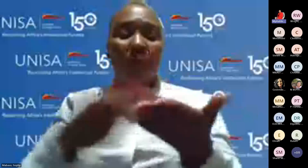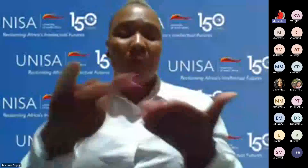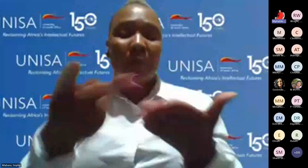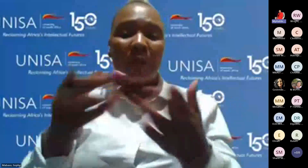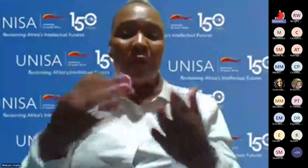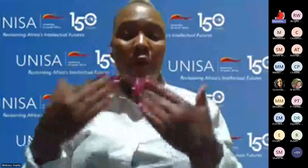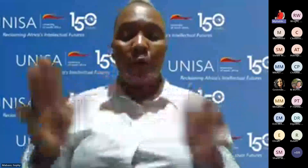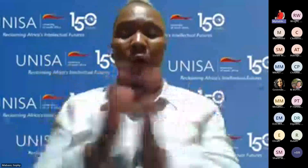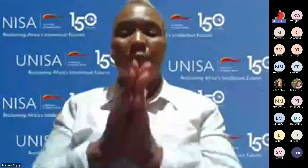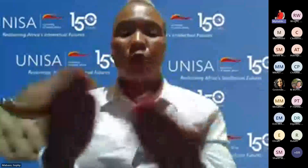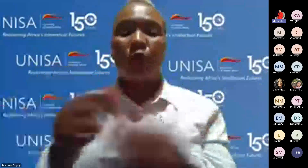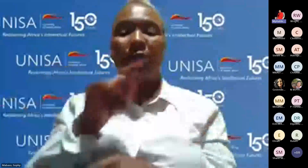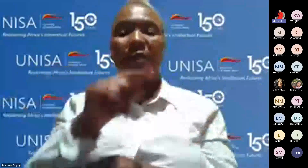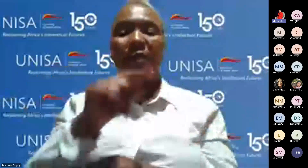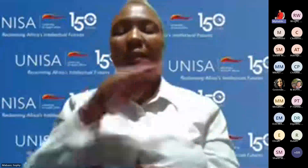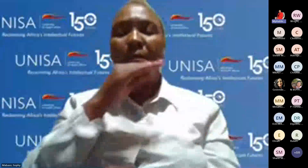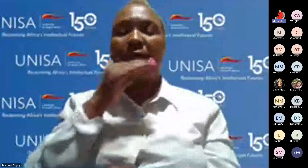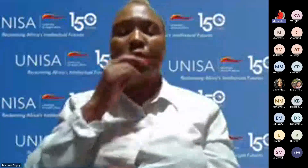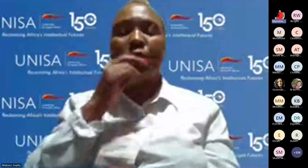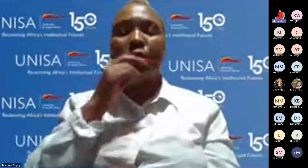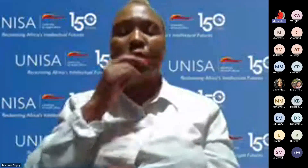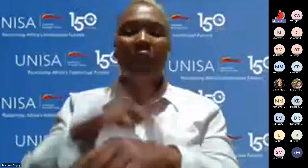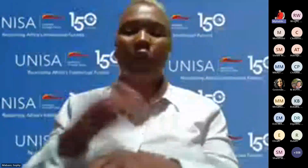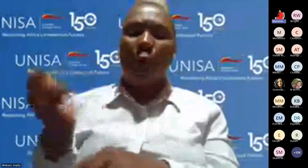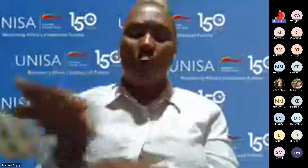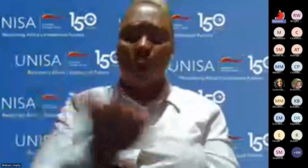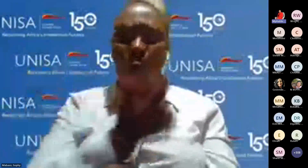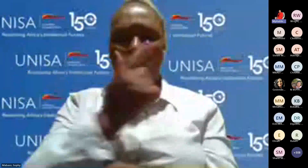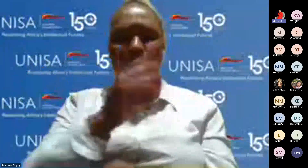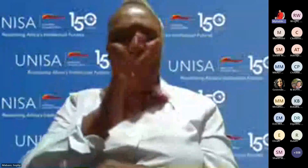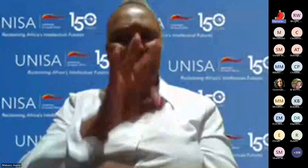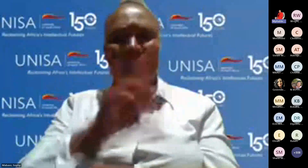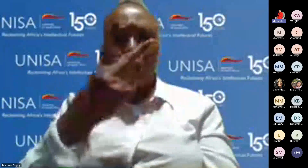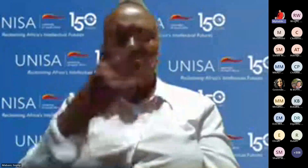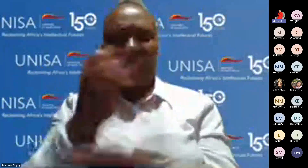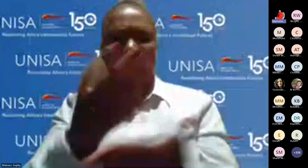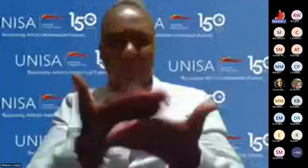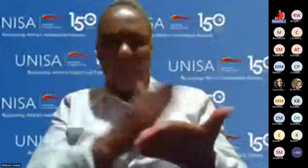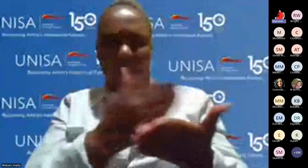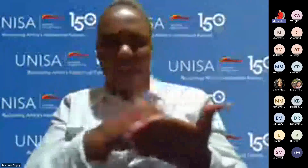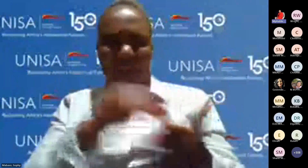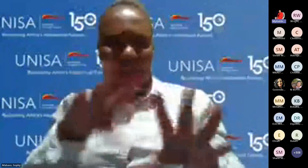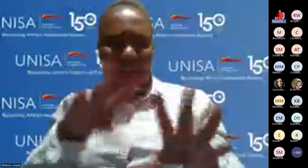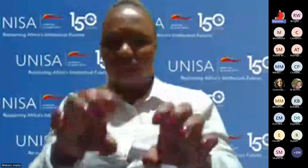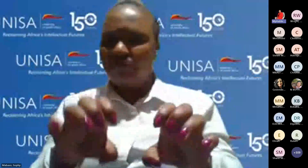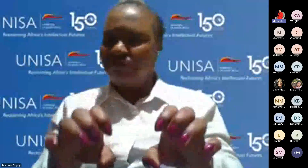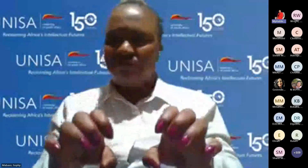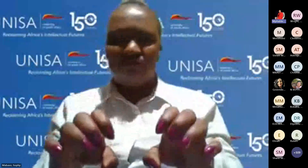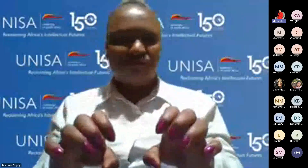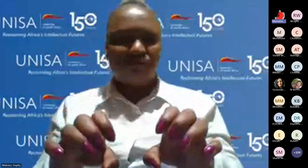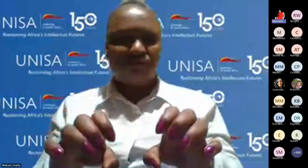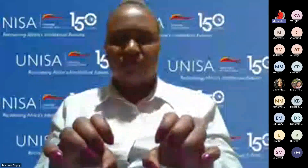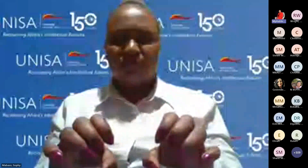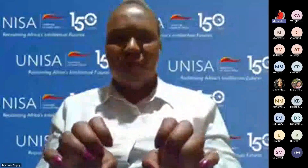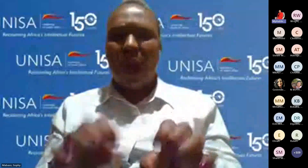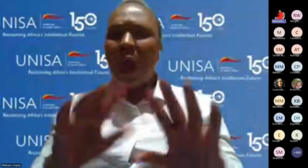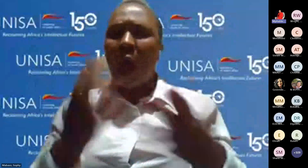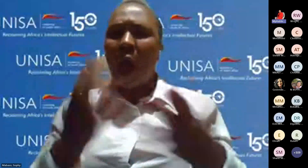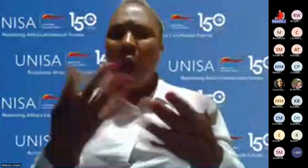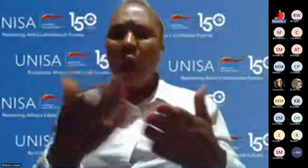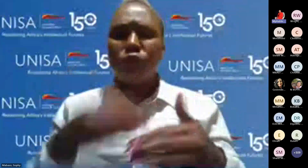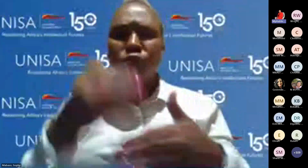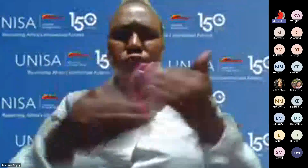it doesn't mean that you are going to need the whole 320 pages during exam. How are you going to go through